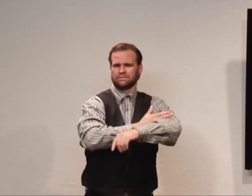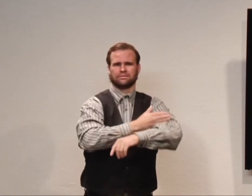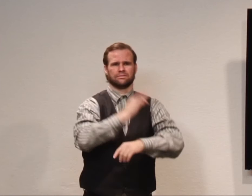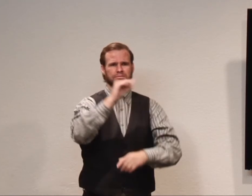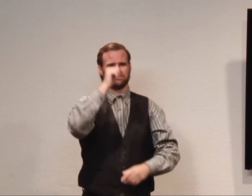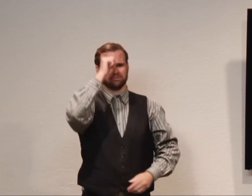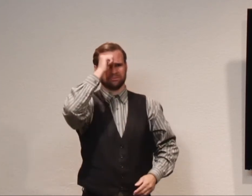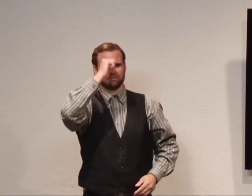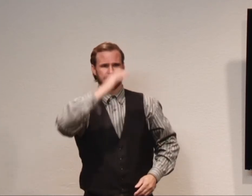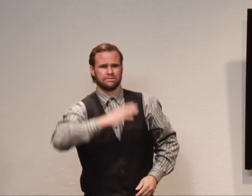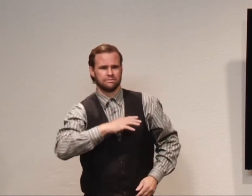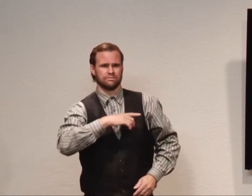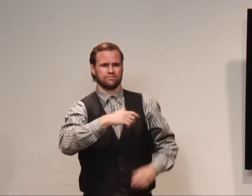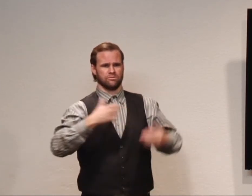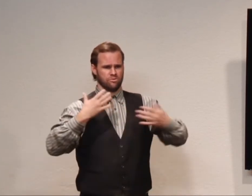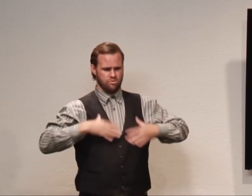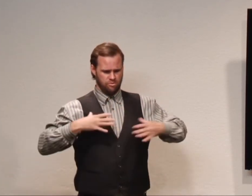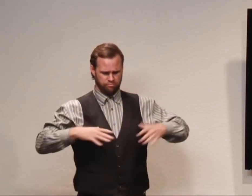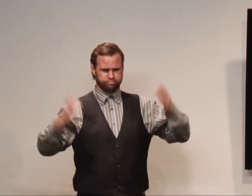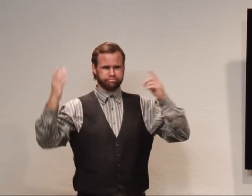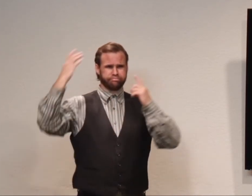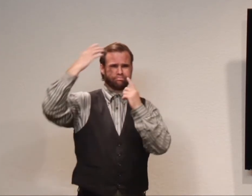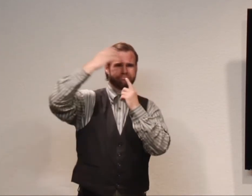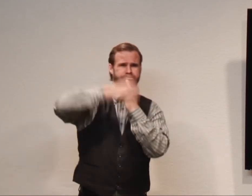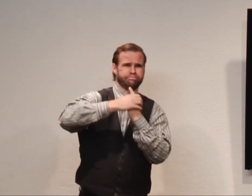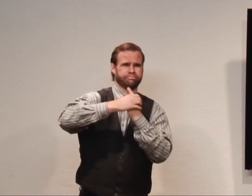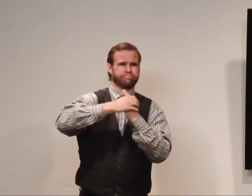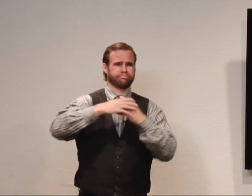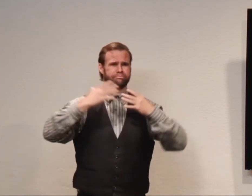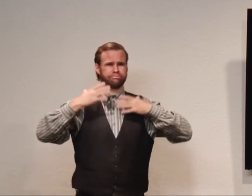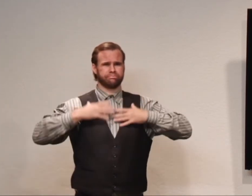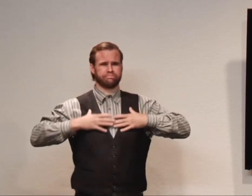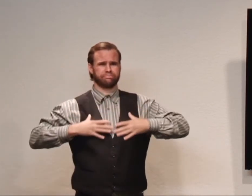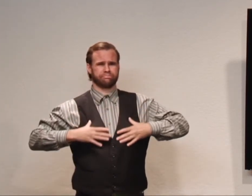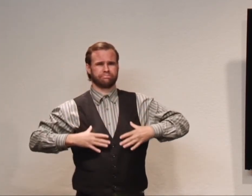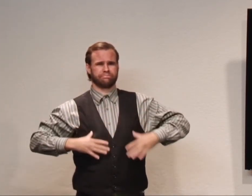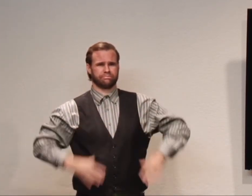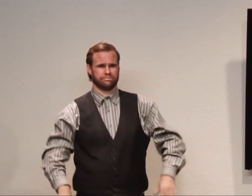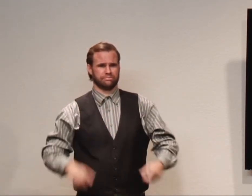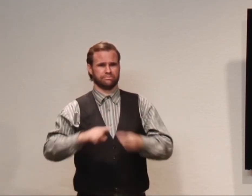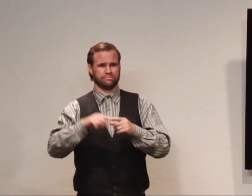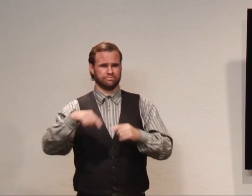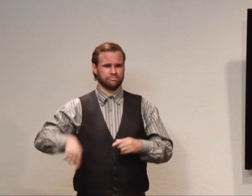garment down to the feet, and girded about the chest with a golden band."